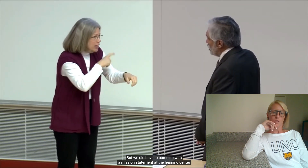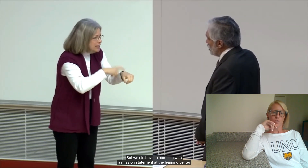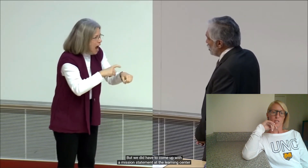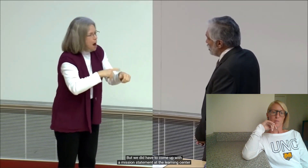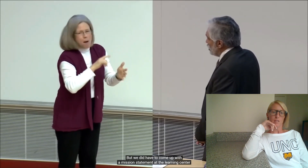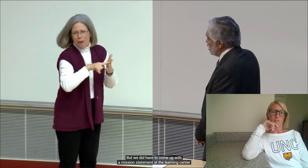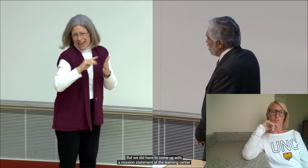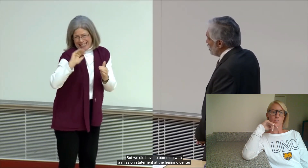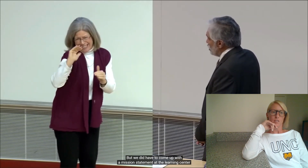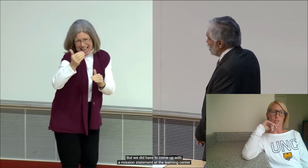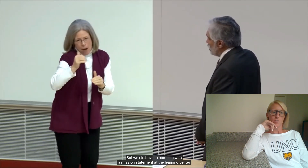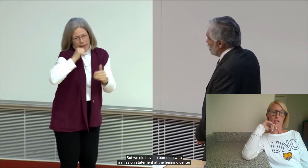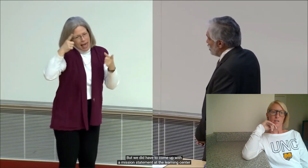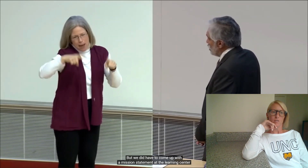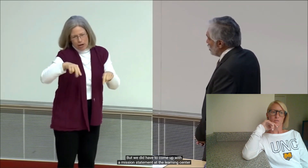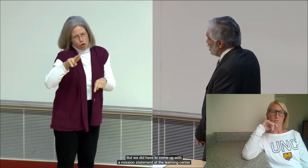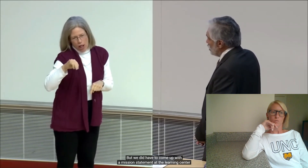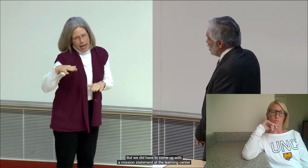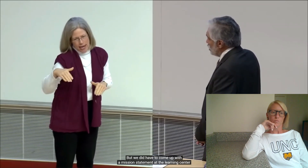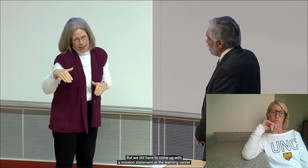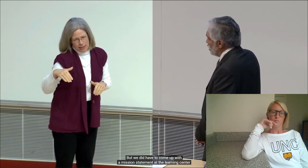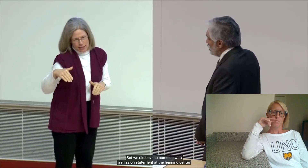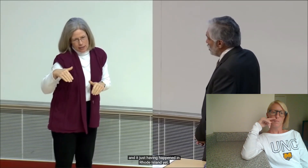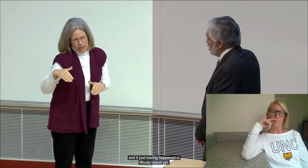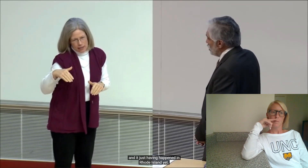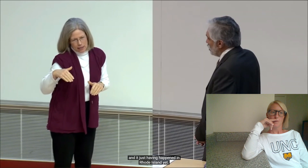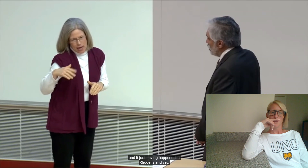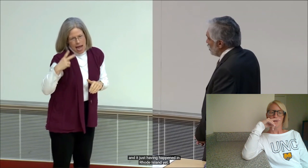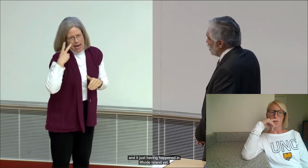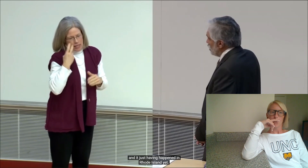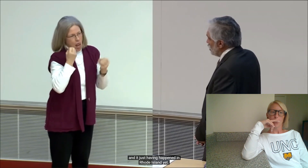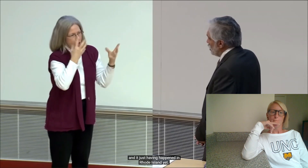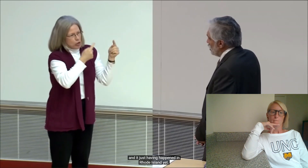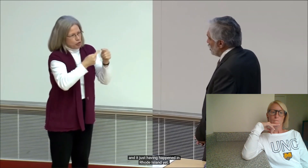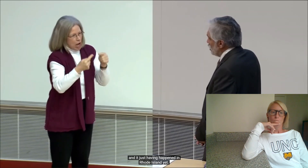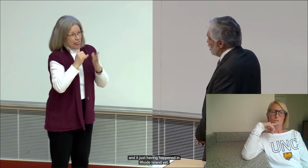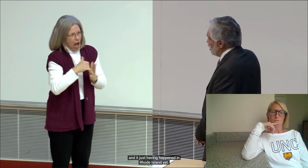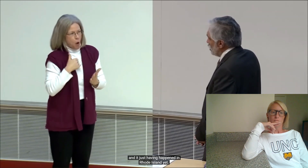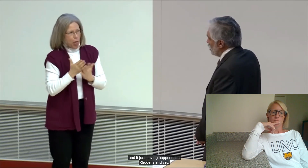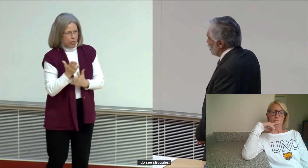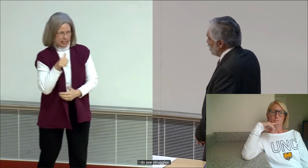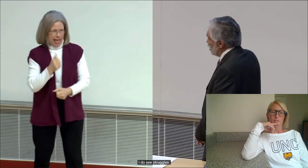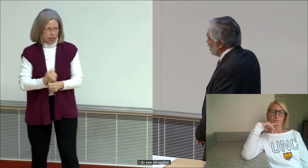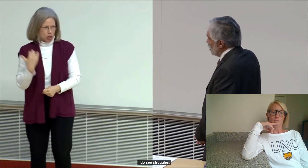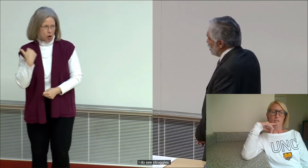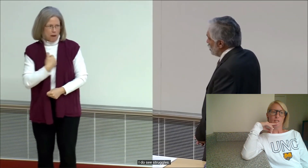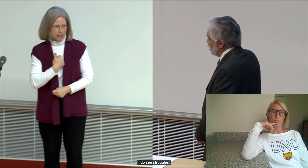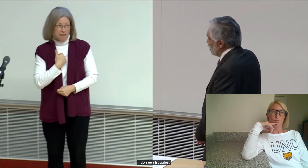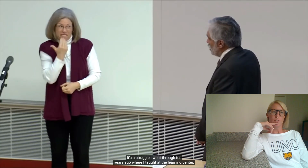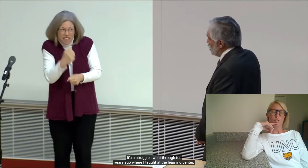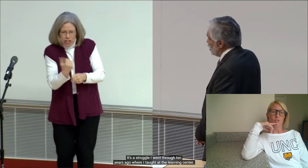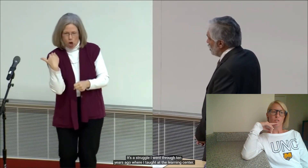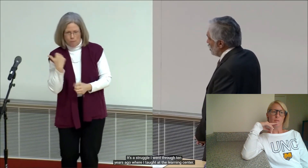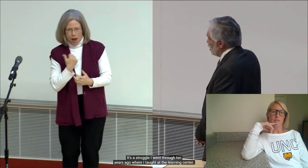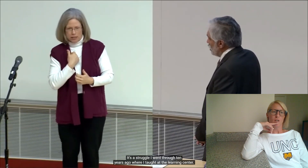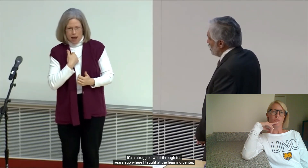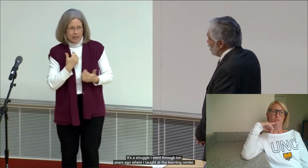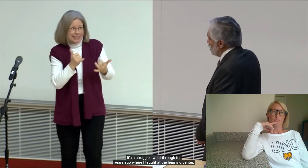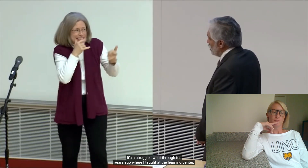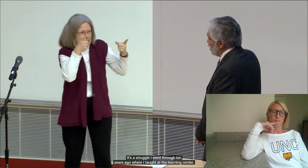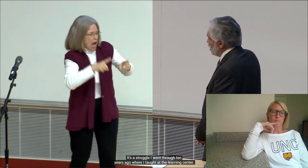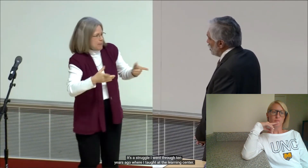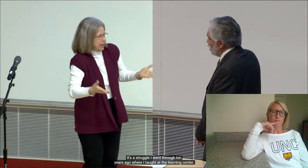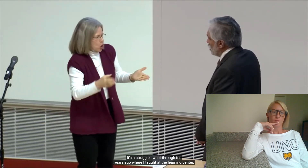we did have to come up with a mission statement at the Learning Center, and it just hasn't happened in Rhode Island yet. I do see struggles, and it's a struggle